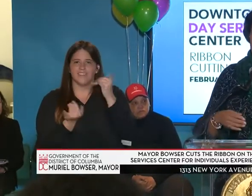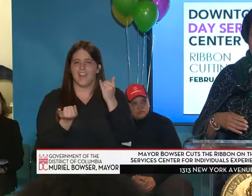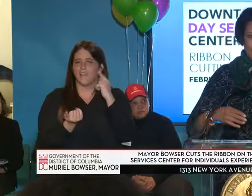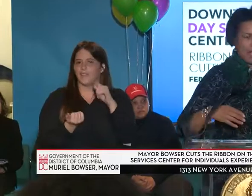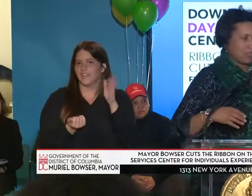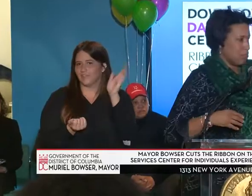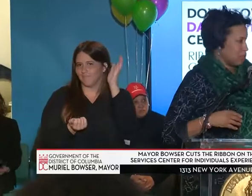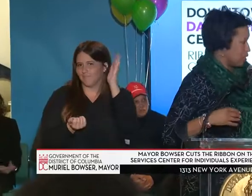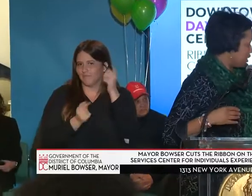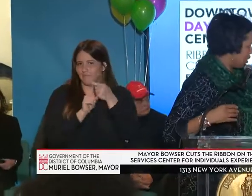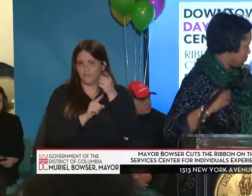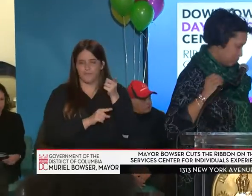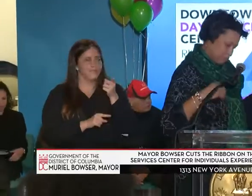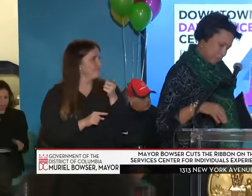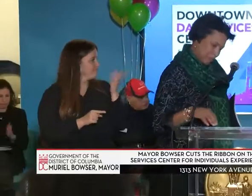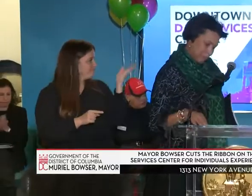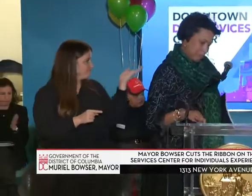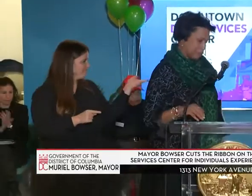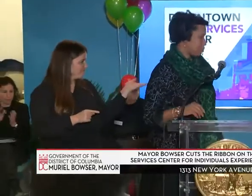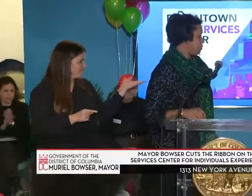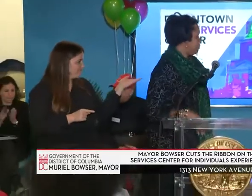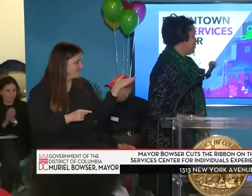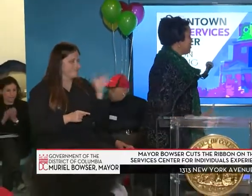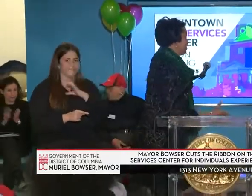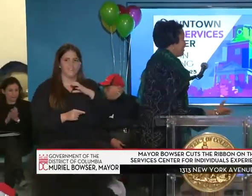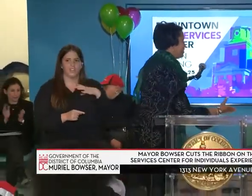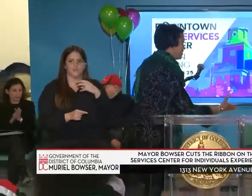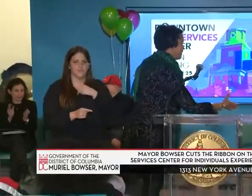get to hear from her yourself. Councilmember Nadeau.